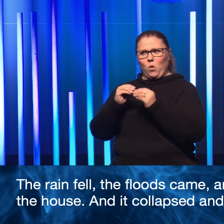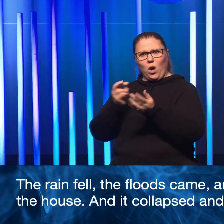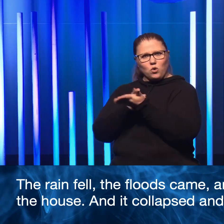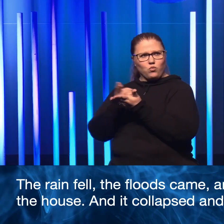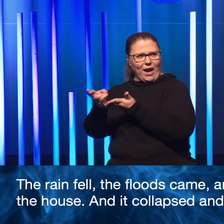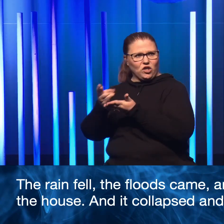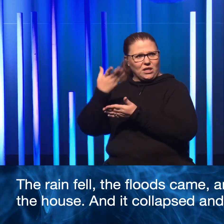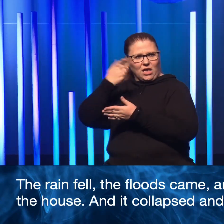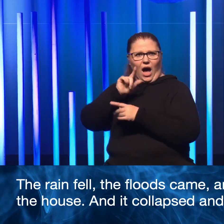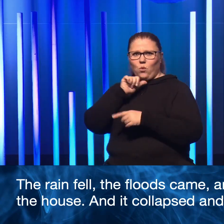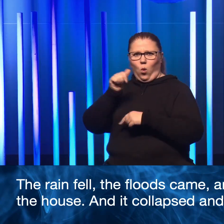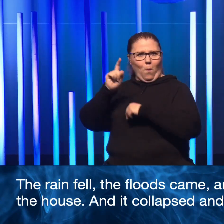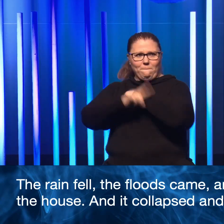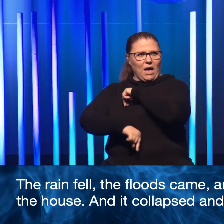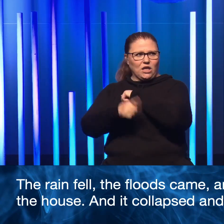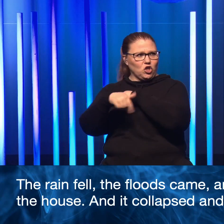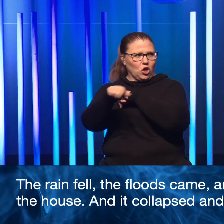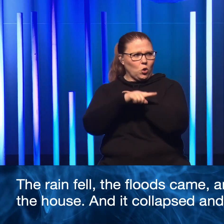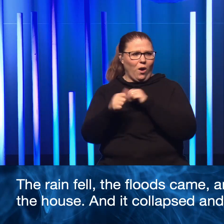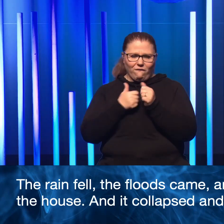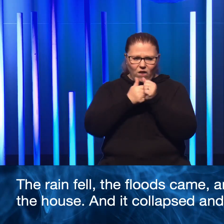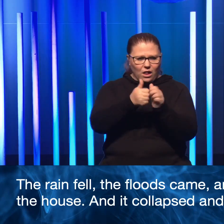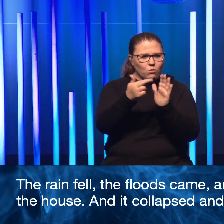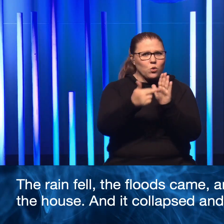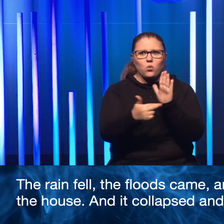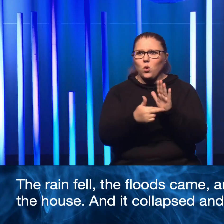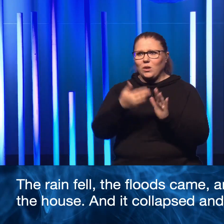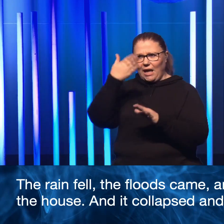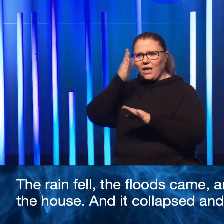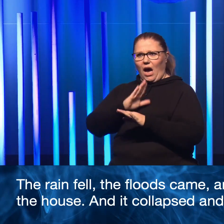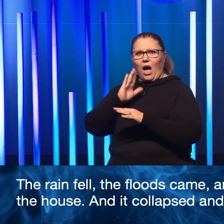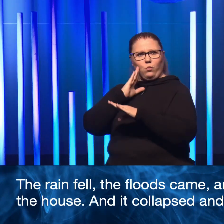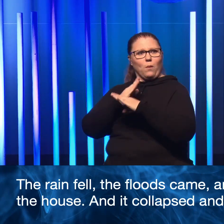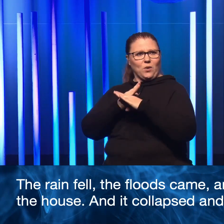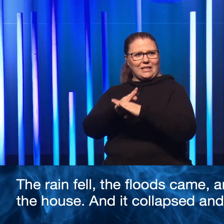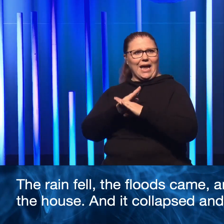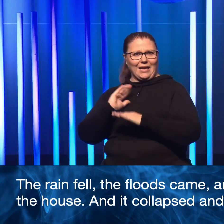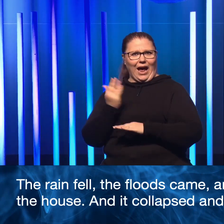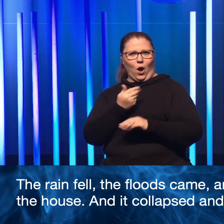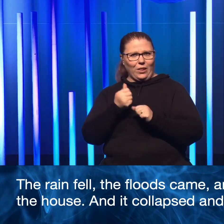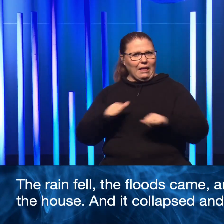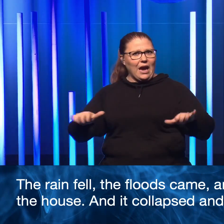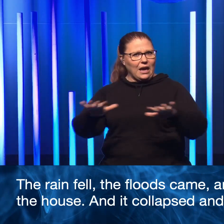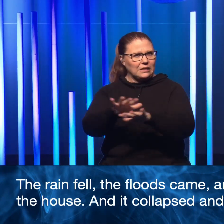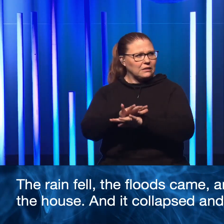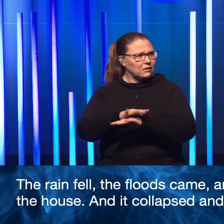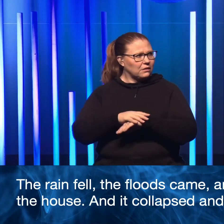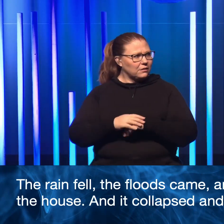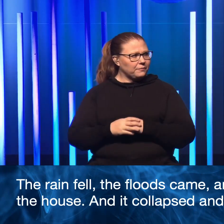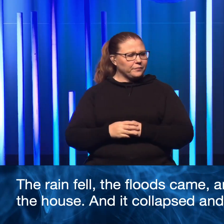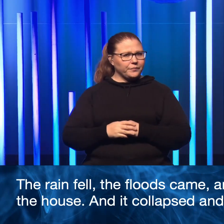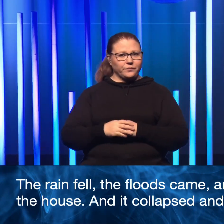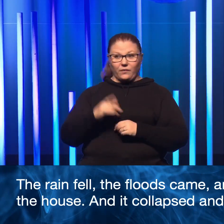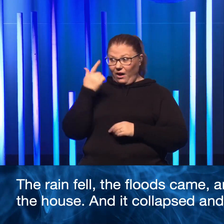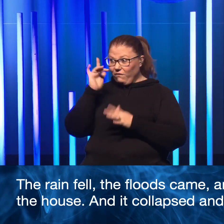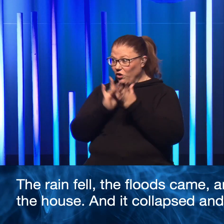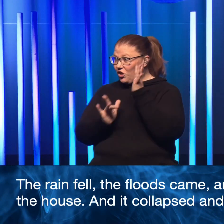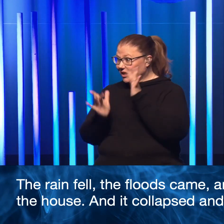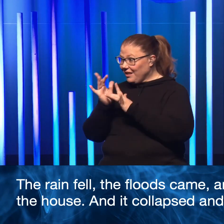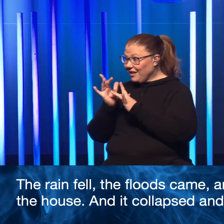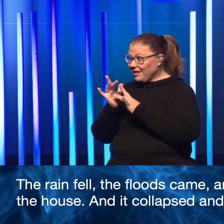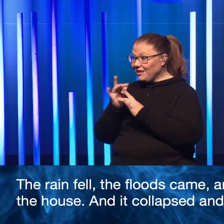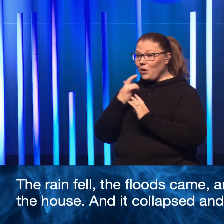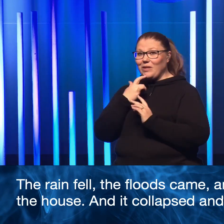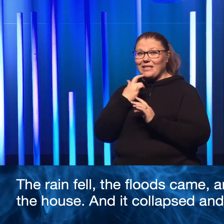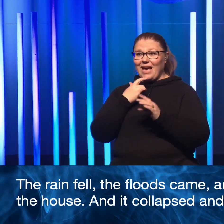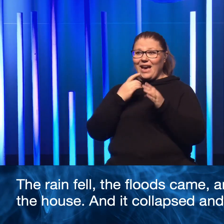righteous and God won't punish you. Follow the rules and God will protect our land. And for Jesus, he would say the